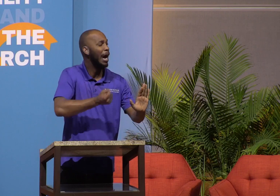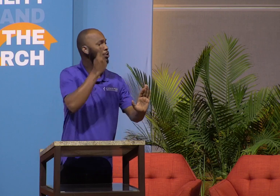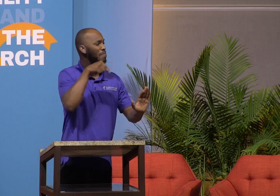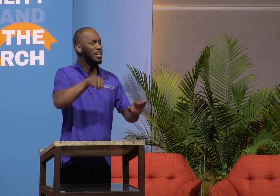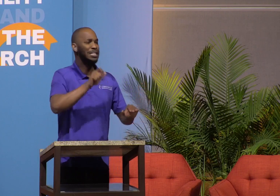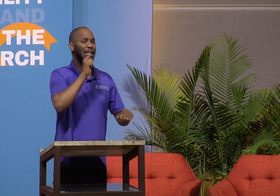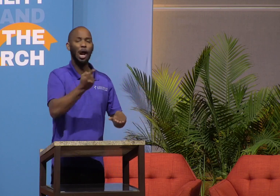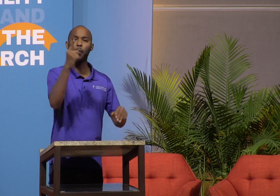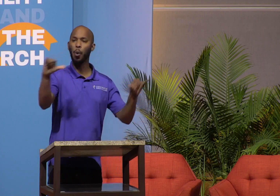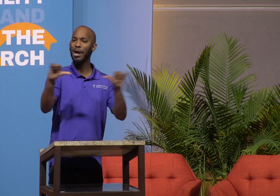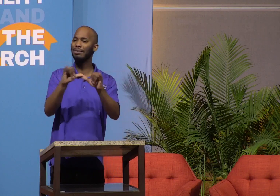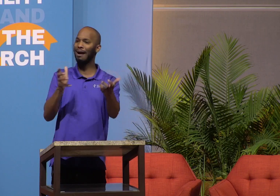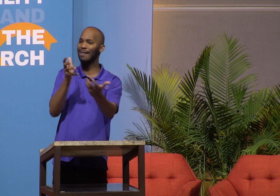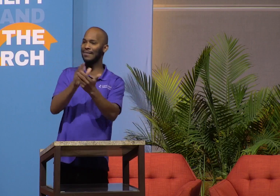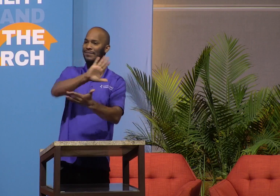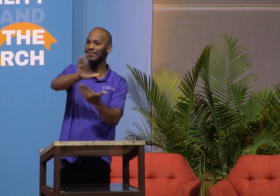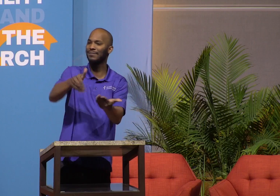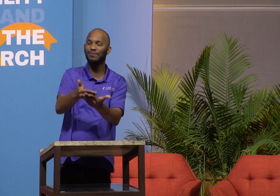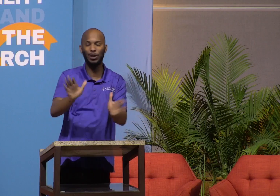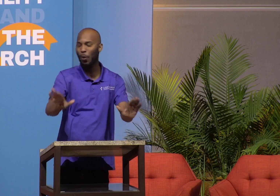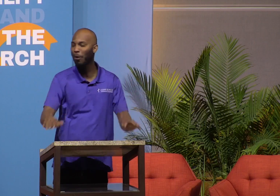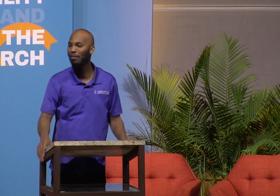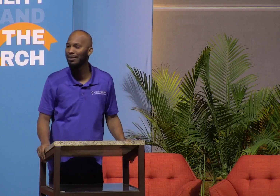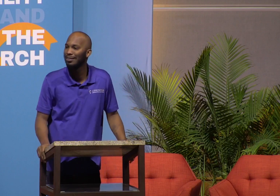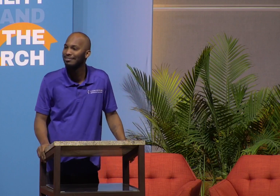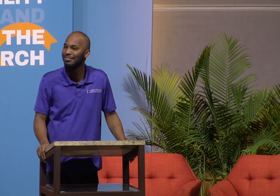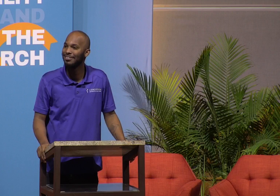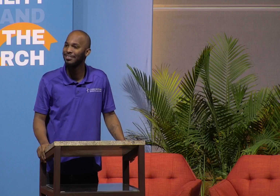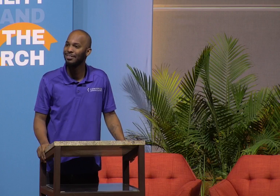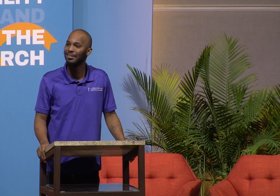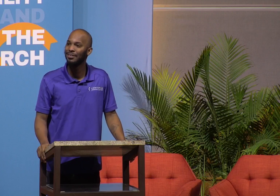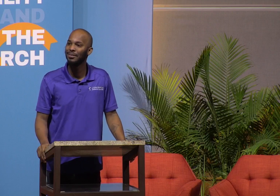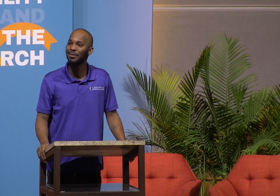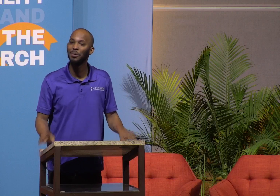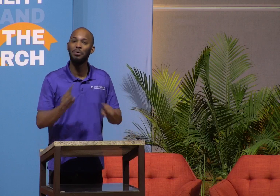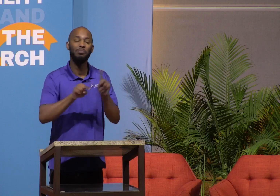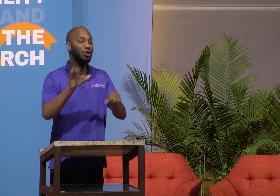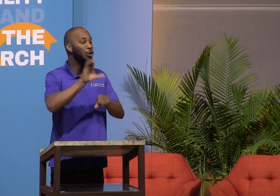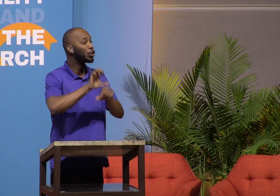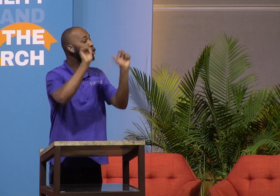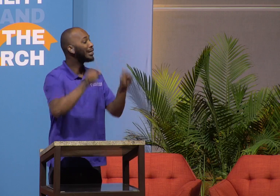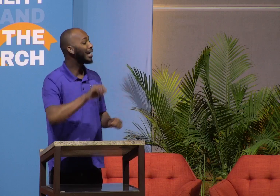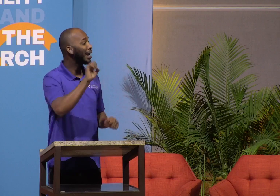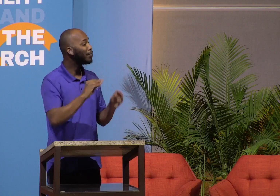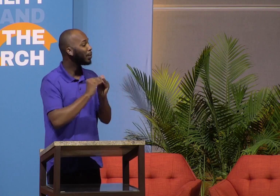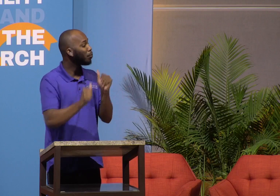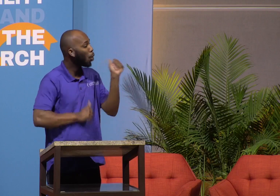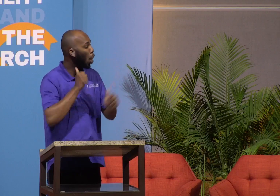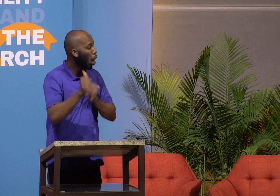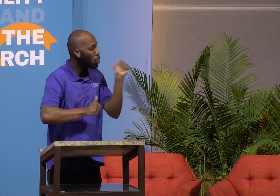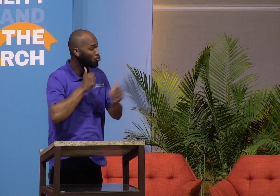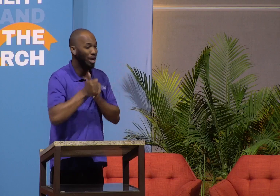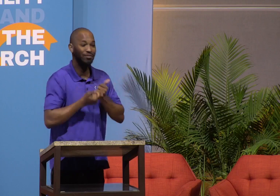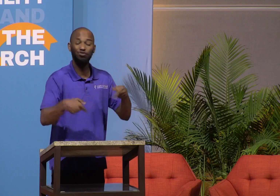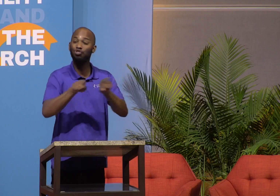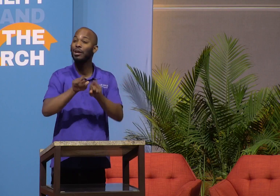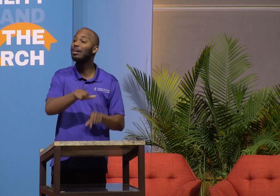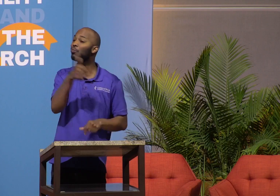need to bring on staff interpreters. I know it's not one size fits all in regards to interpreters and bringing